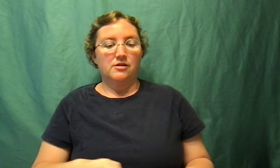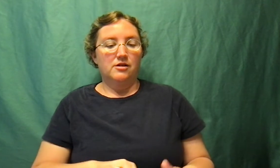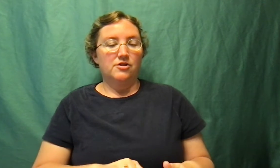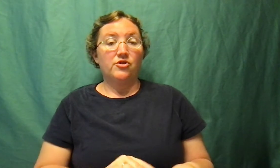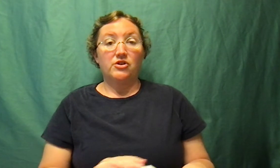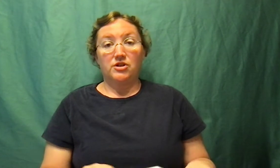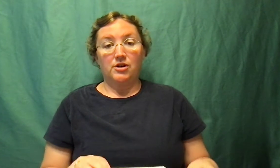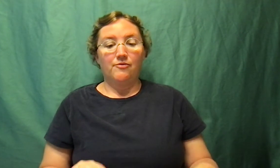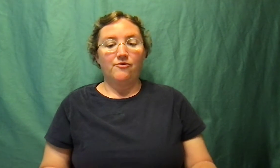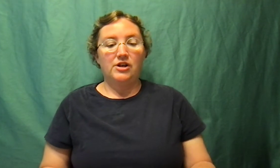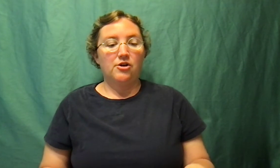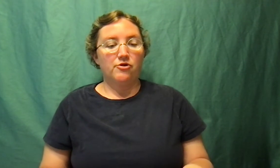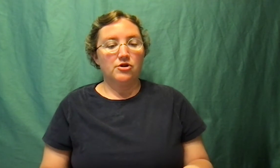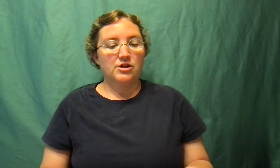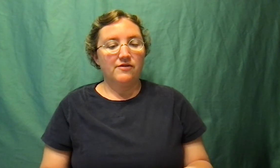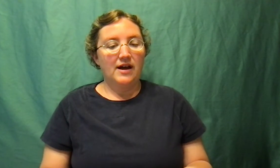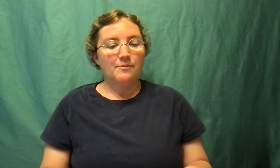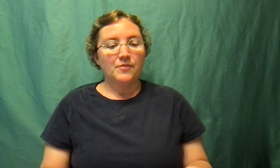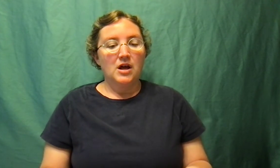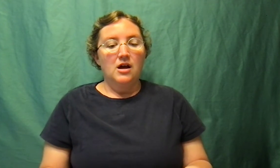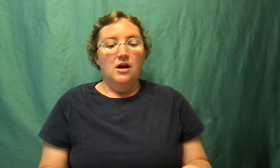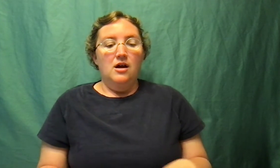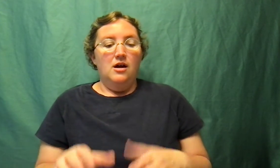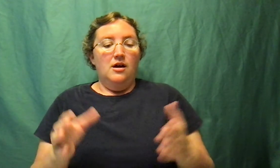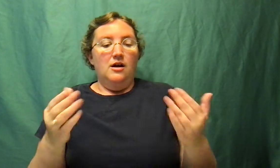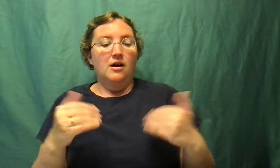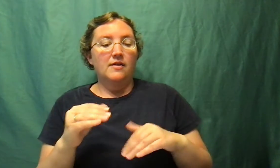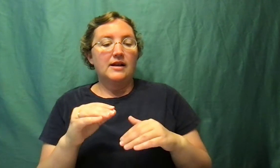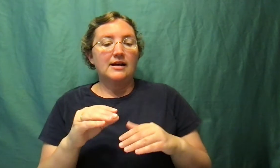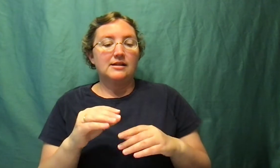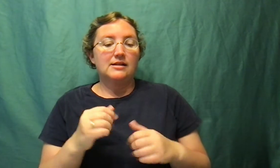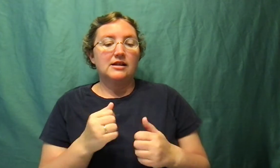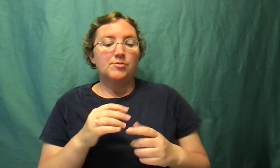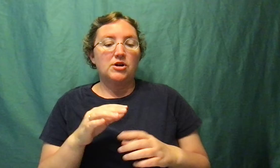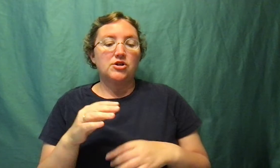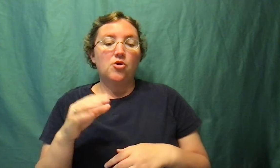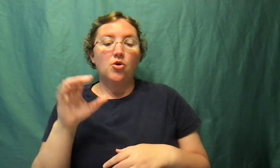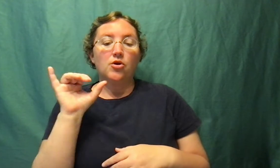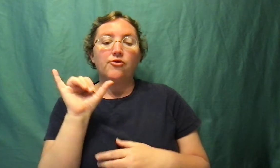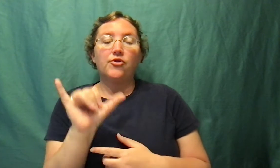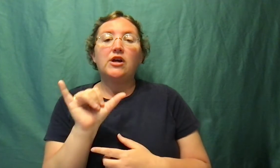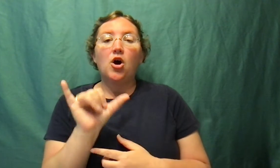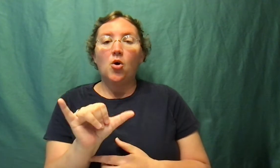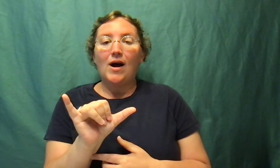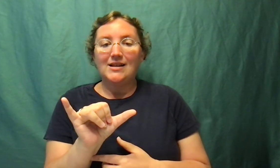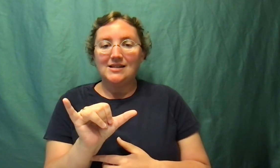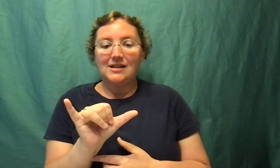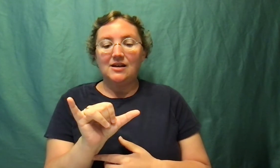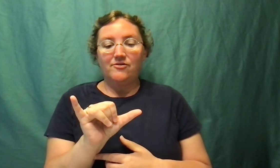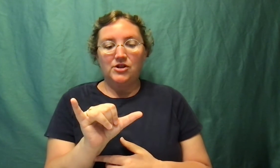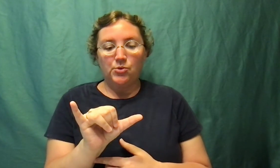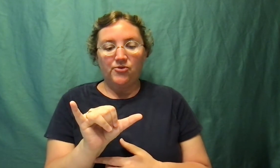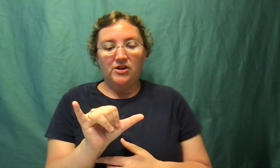so there's a video version of that. The next is the expression corner for the OIC and visual